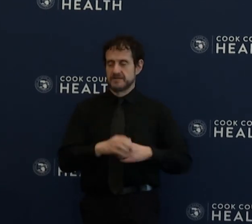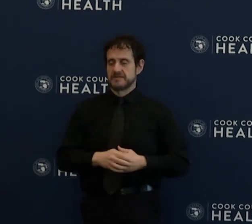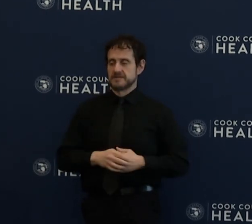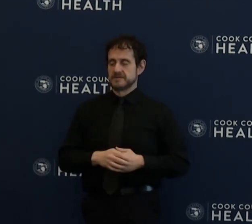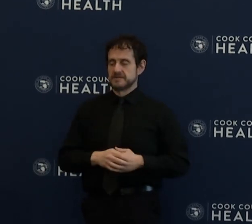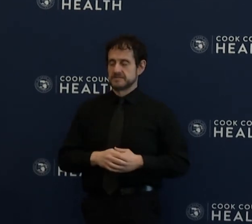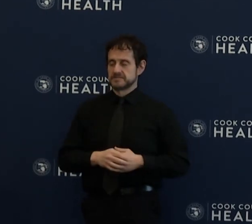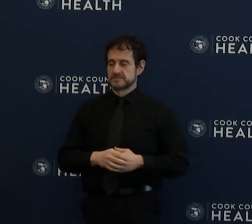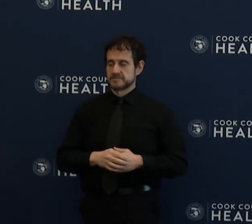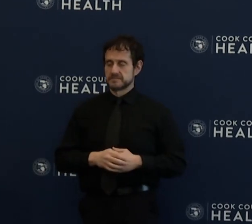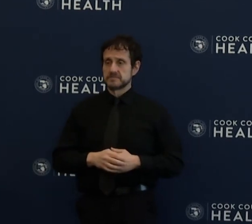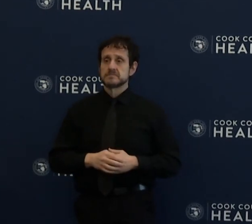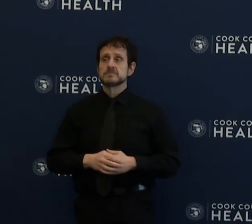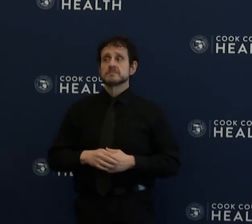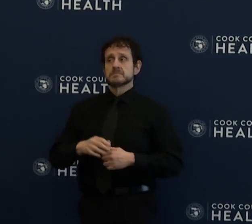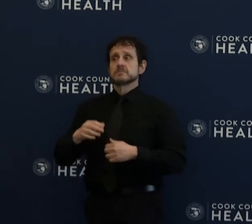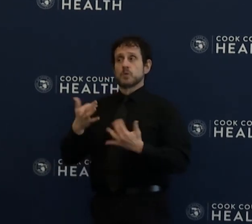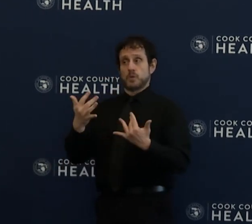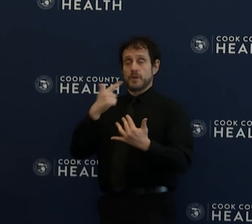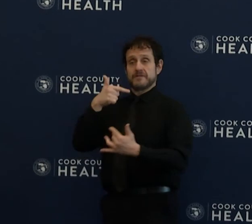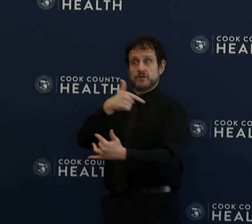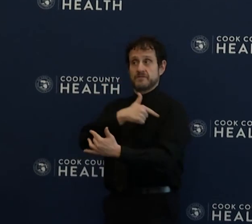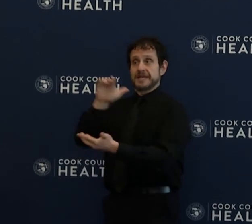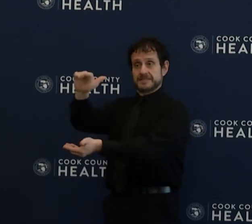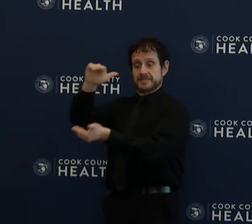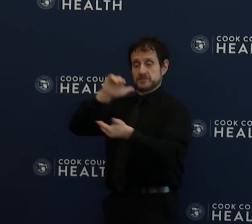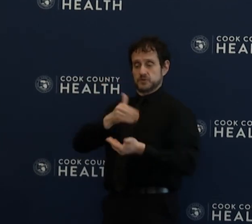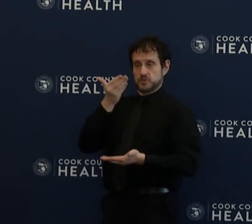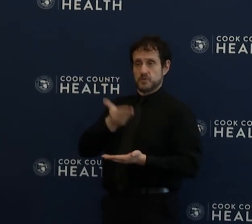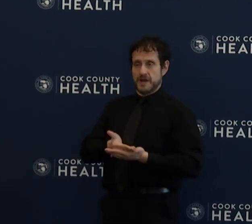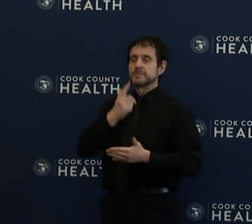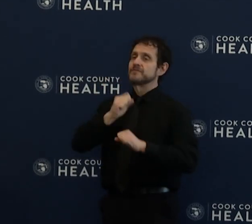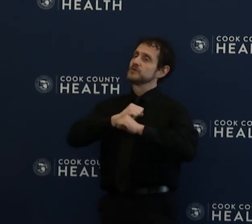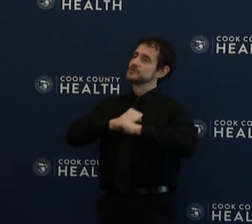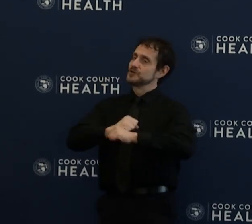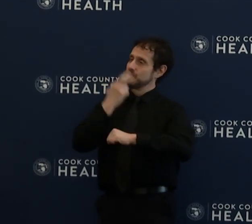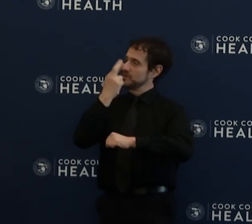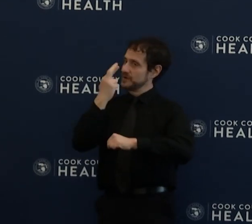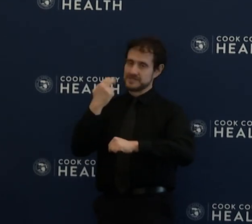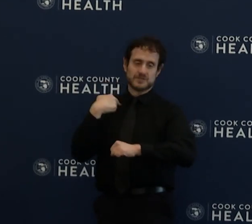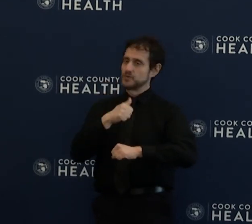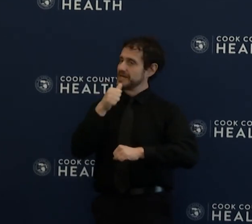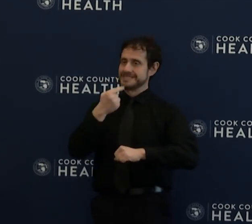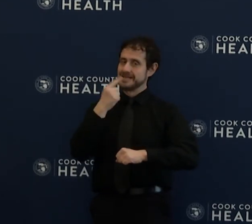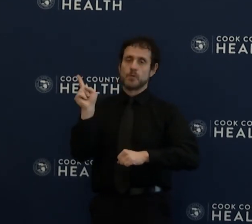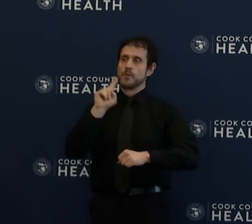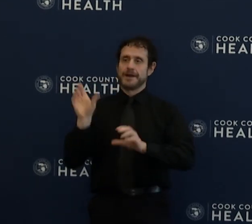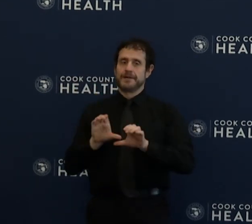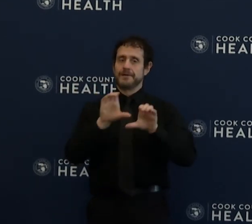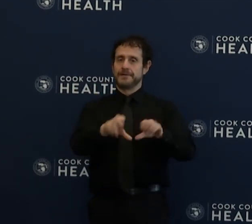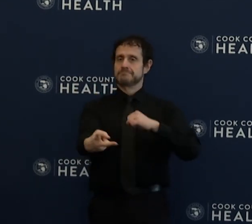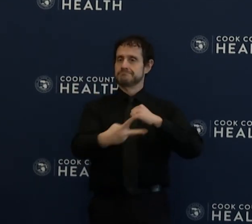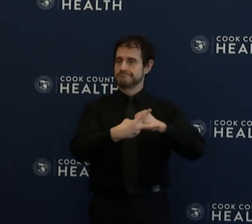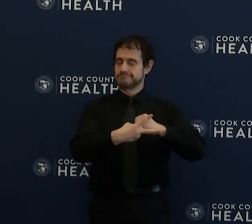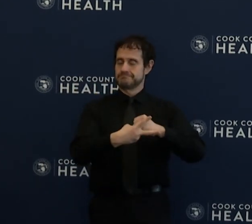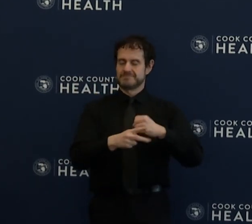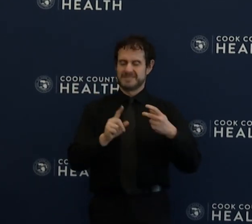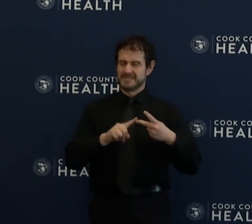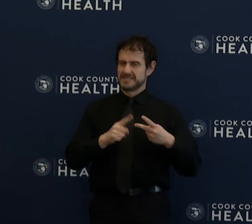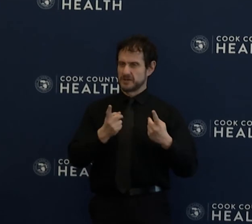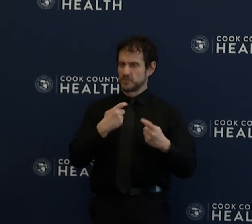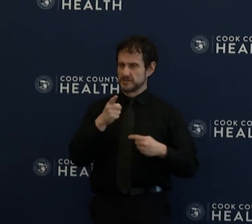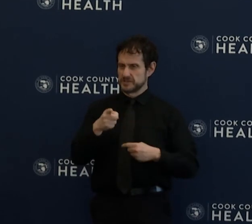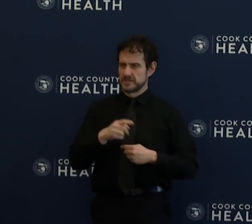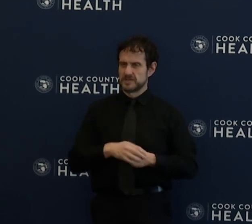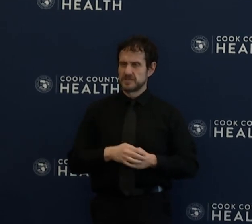until it arrives for security reasons, as you can imagine, those areas are not disclosed. And then the second question was, I'm sorry?